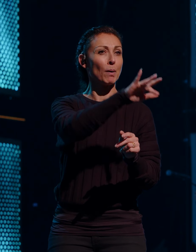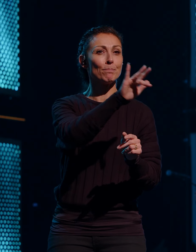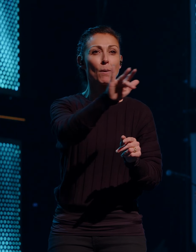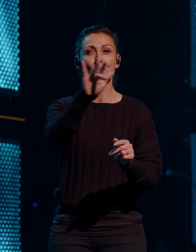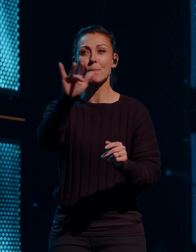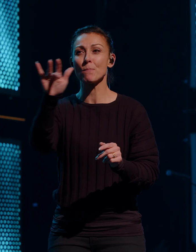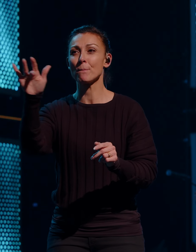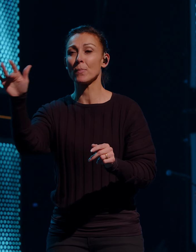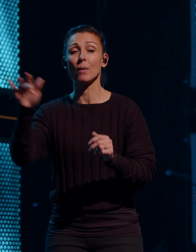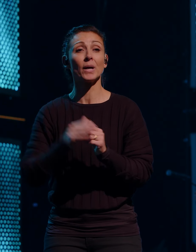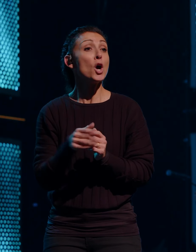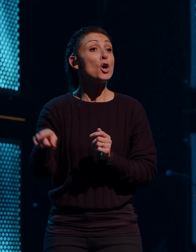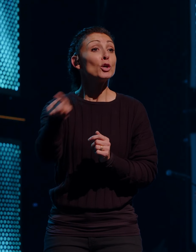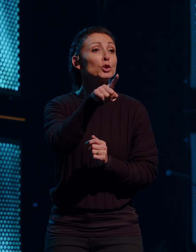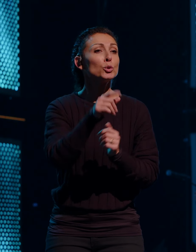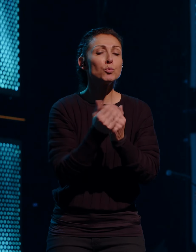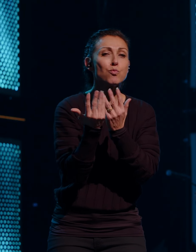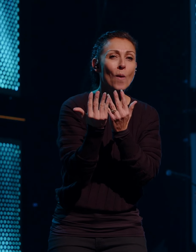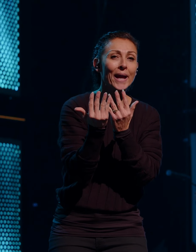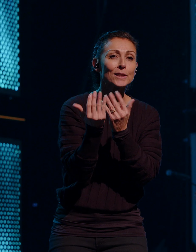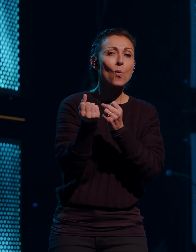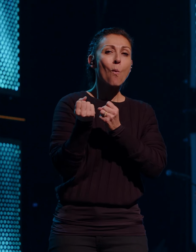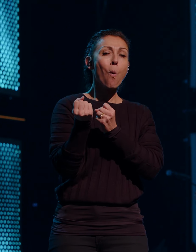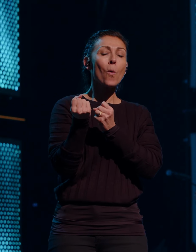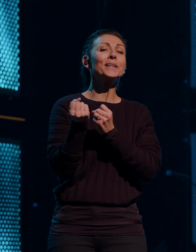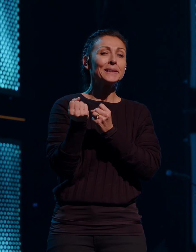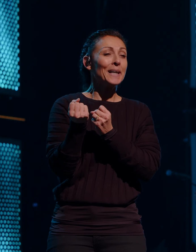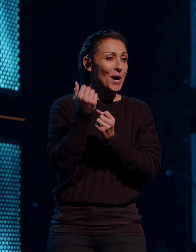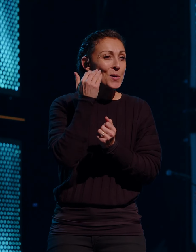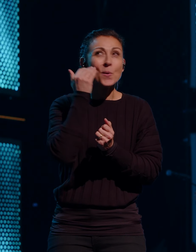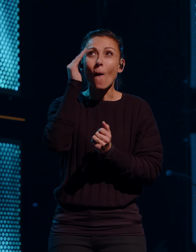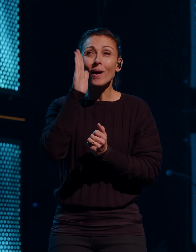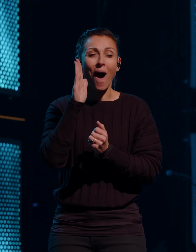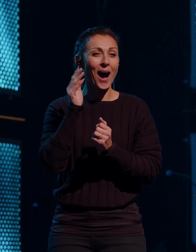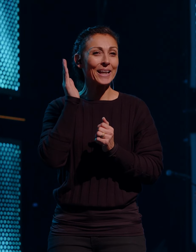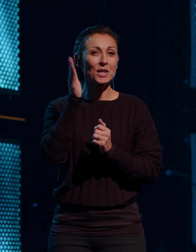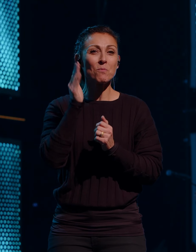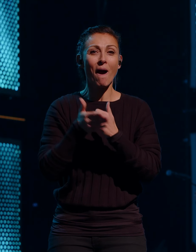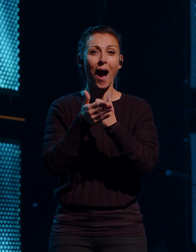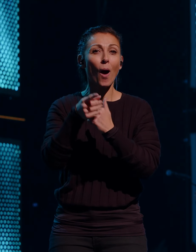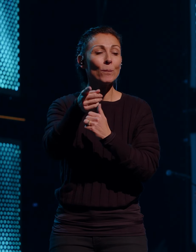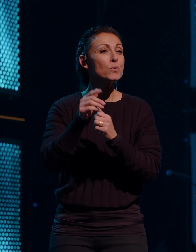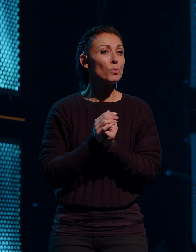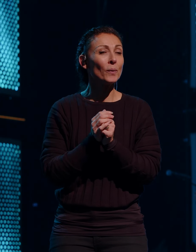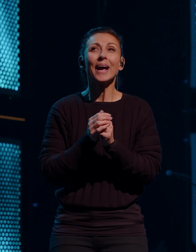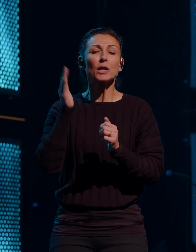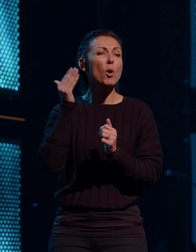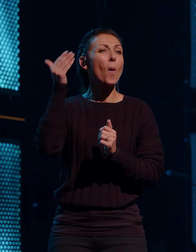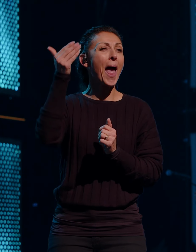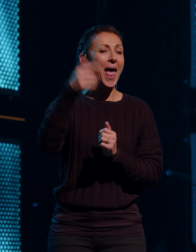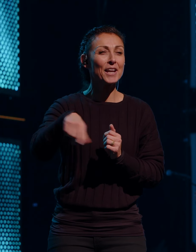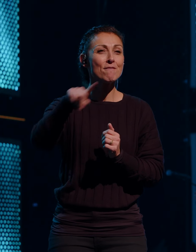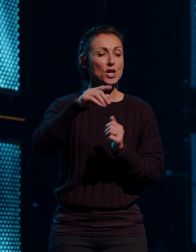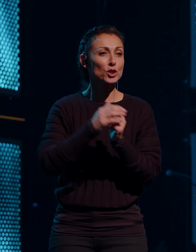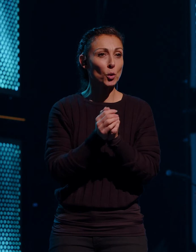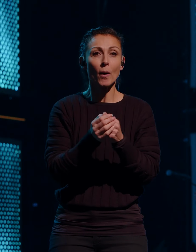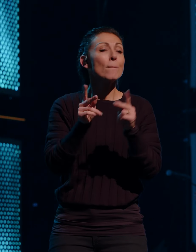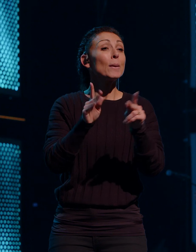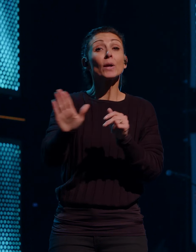people at your work, the people that he directs your steps to, there are people waiting to hear the gospel. I mentioned this before, but before my dad was a